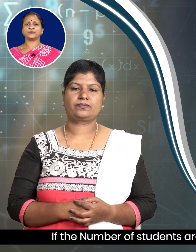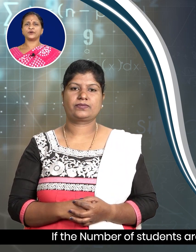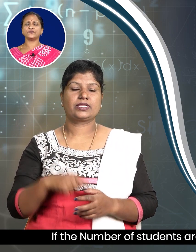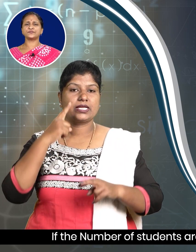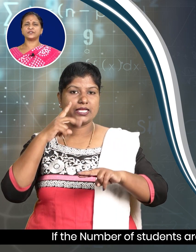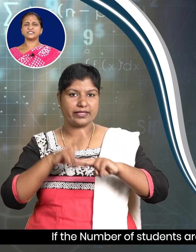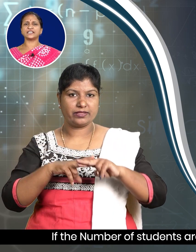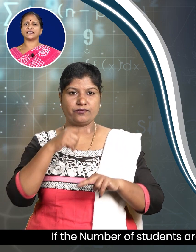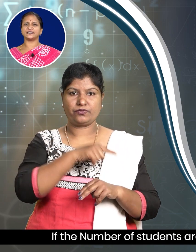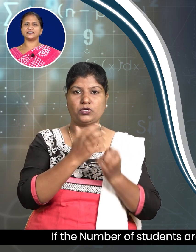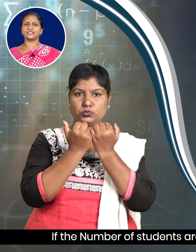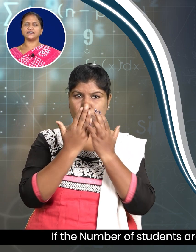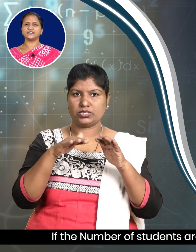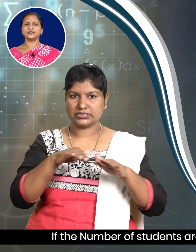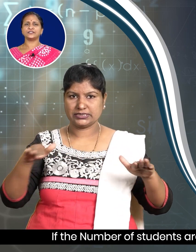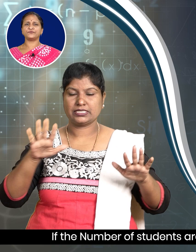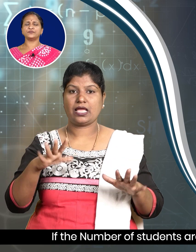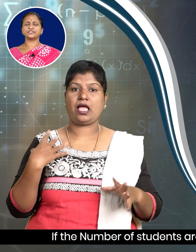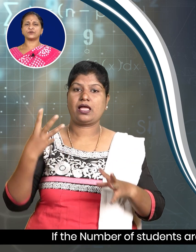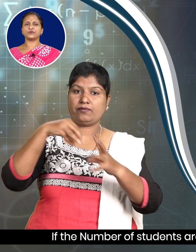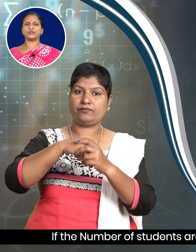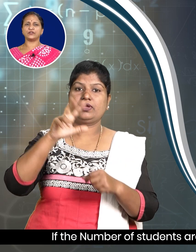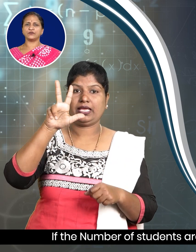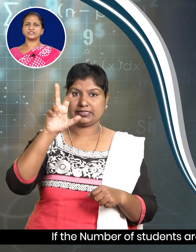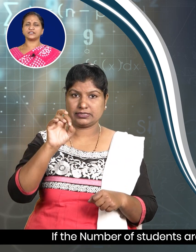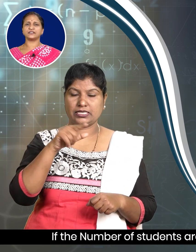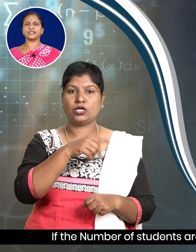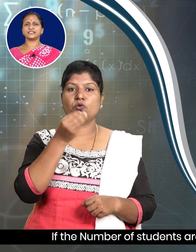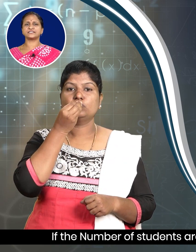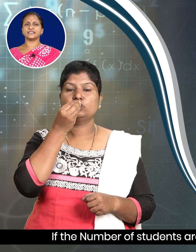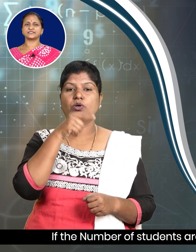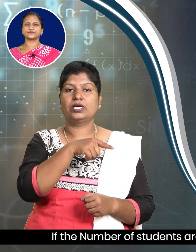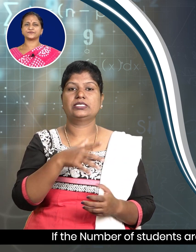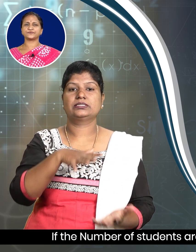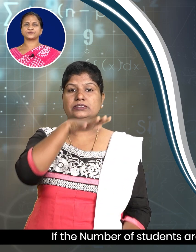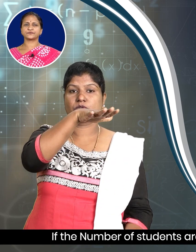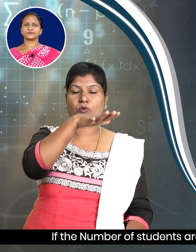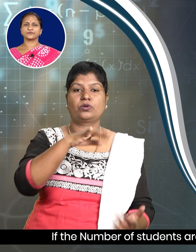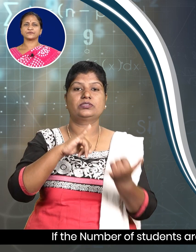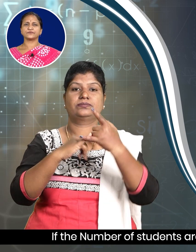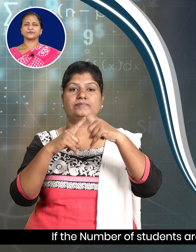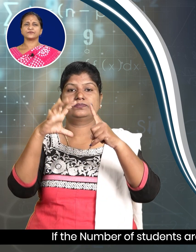If the number of students are 80, the food stock will lost in x days.